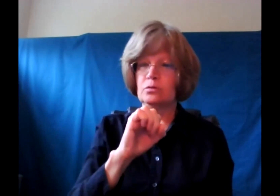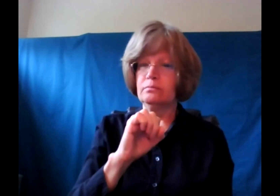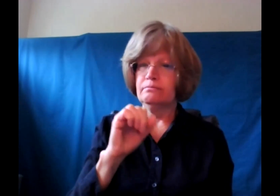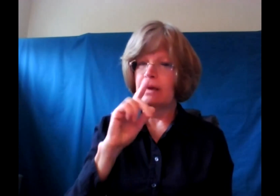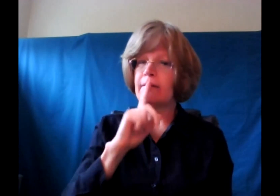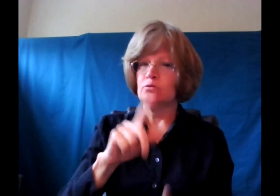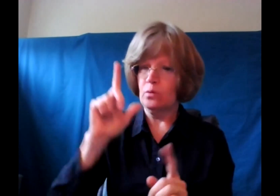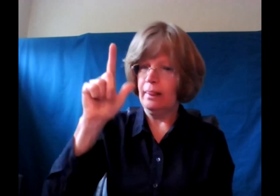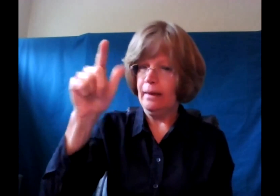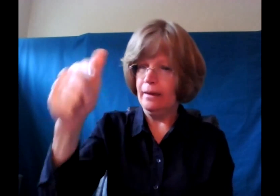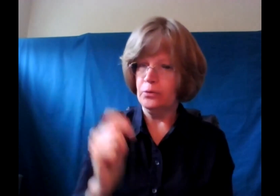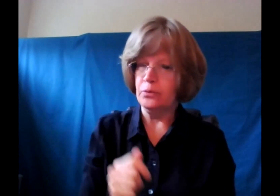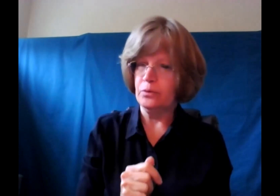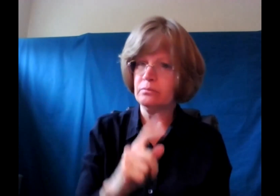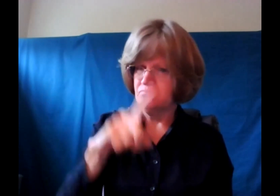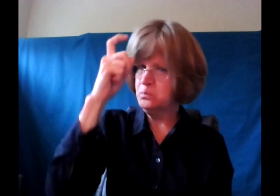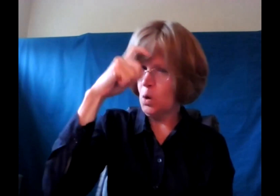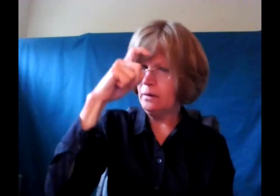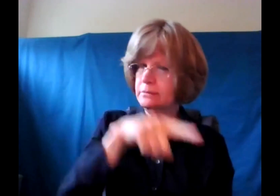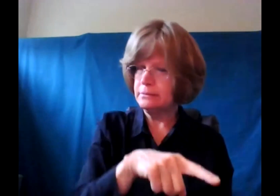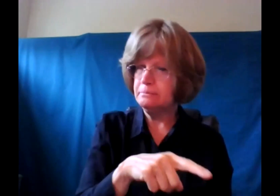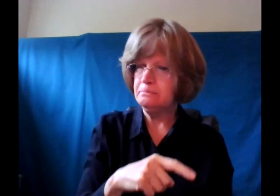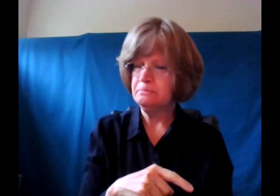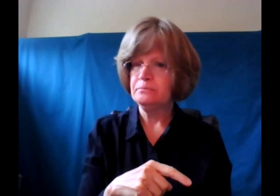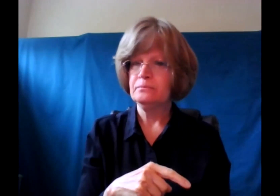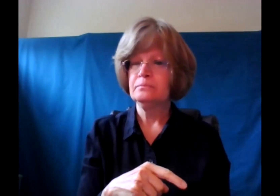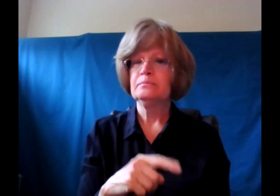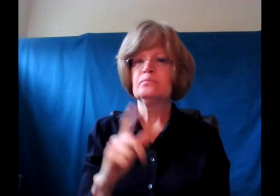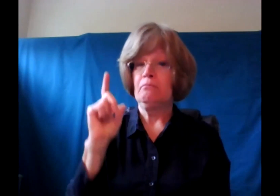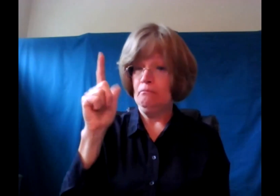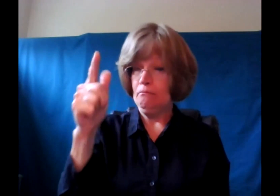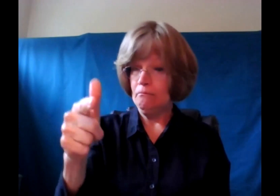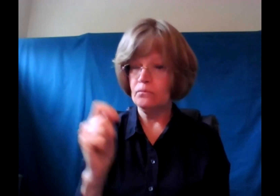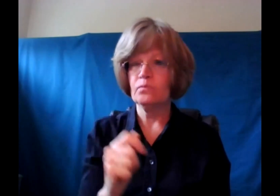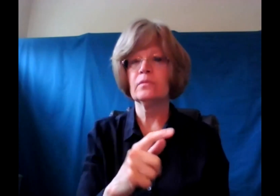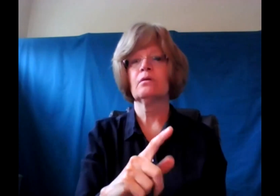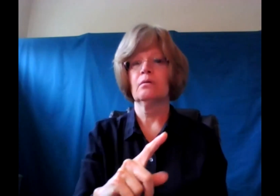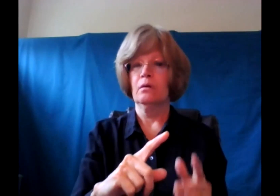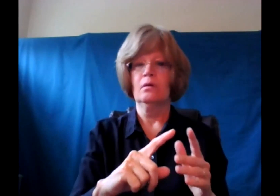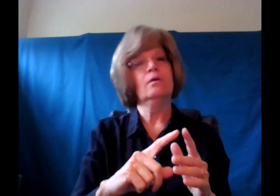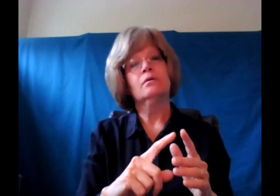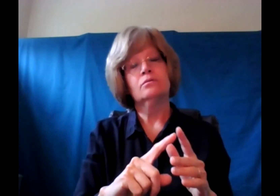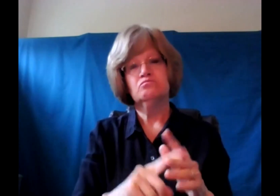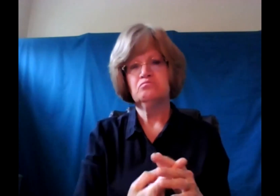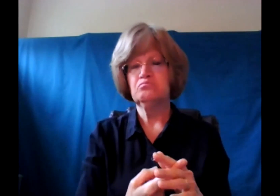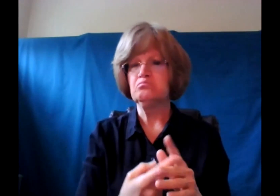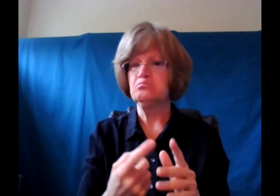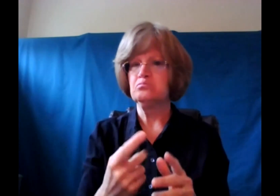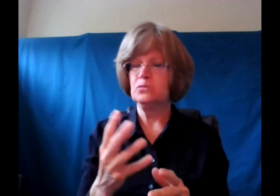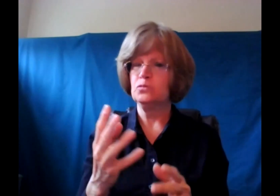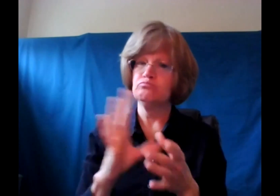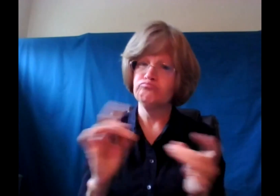then, but he's a wise man, you know, afterwards. And he began to have some words he